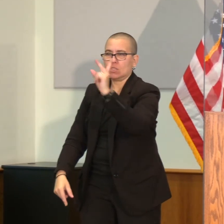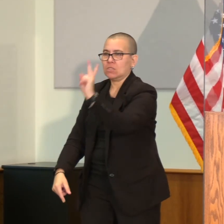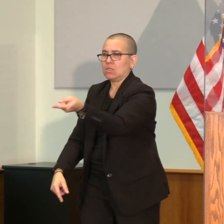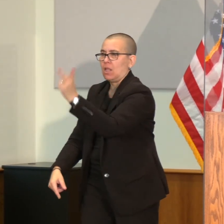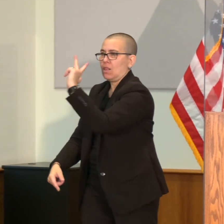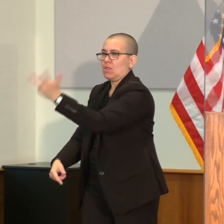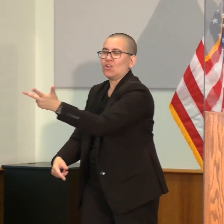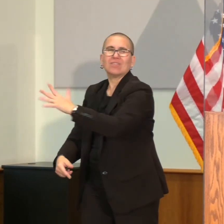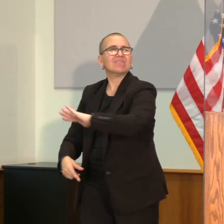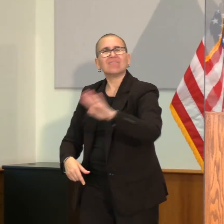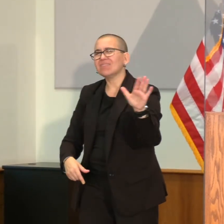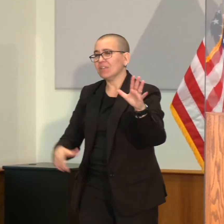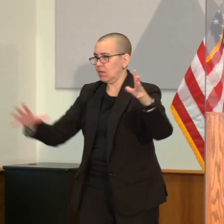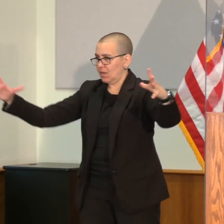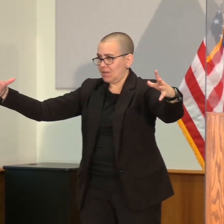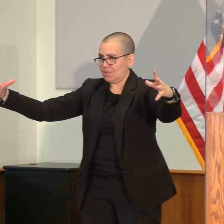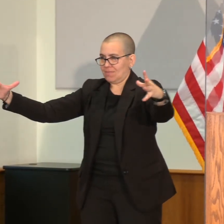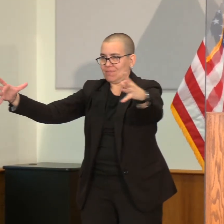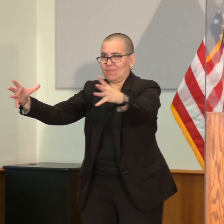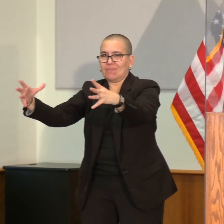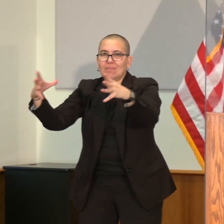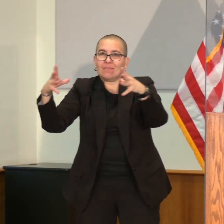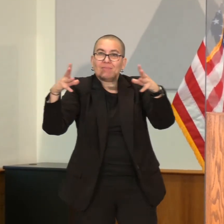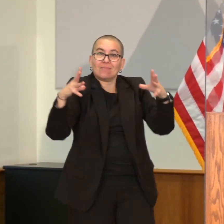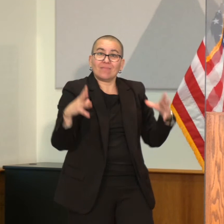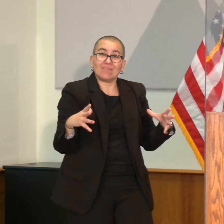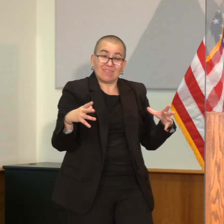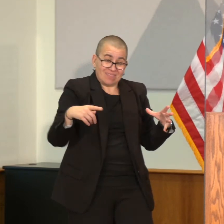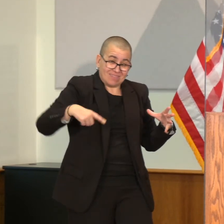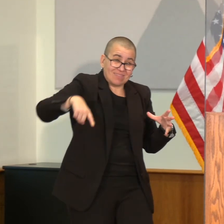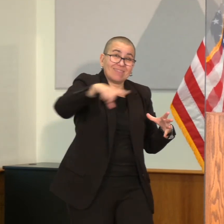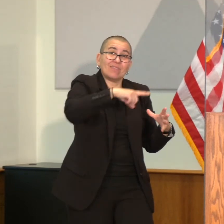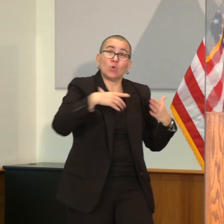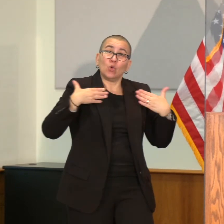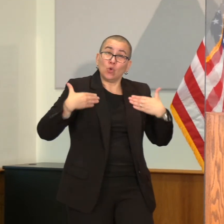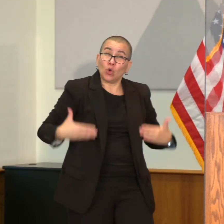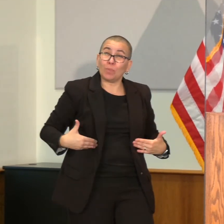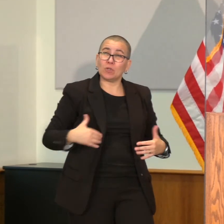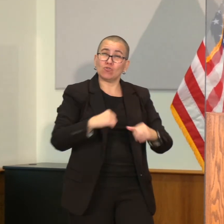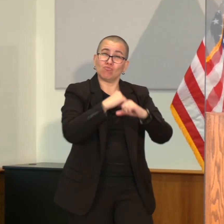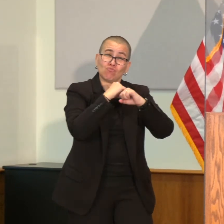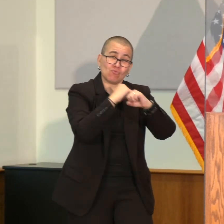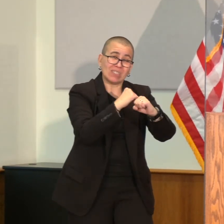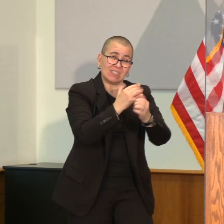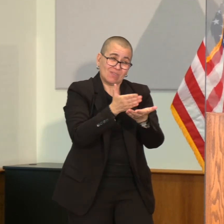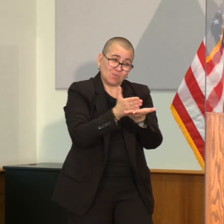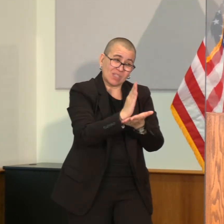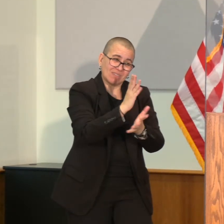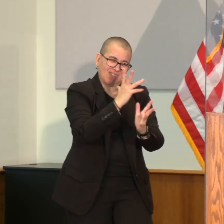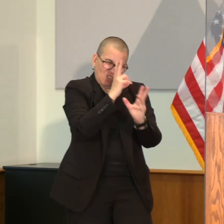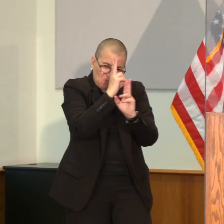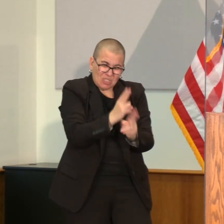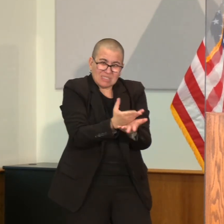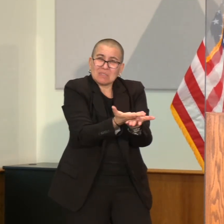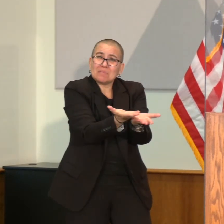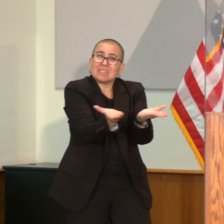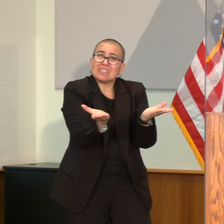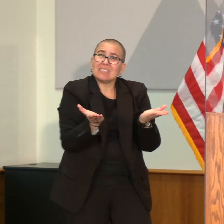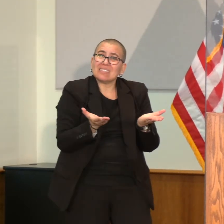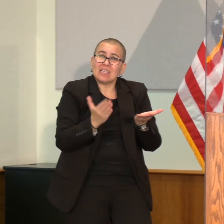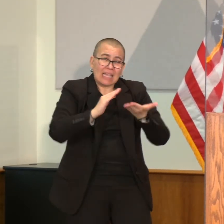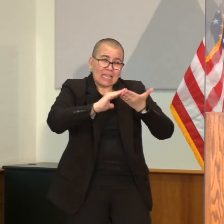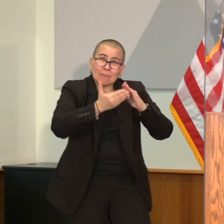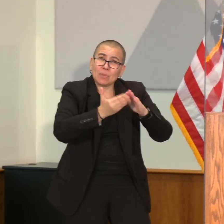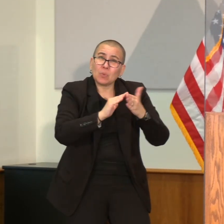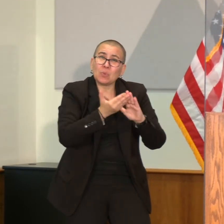meeting the human rights and dignity and decency of our communities is